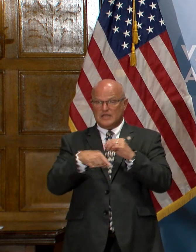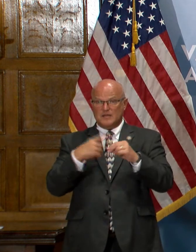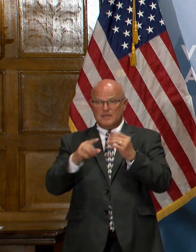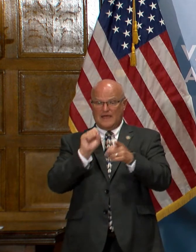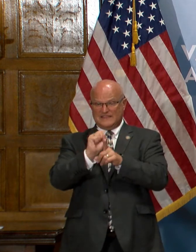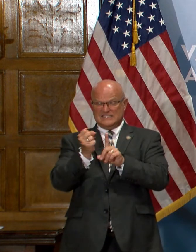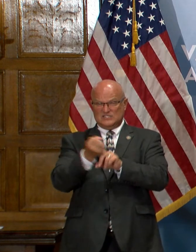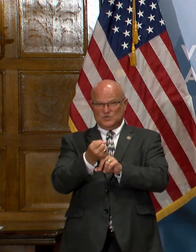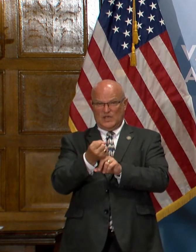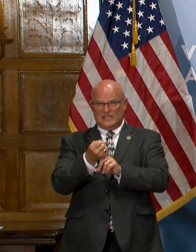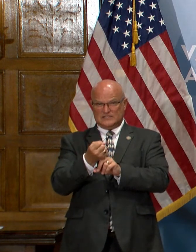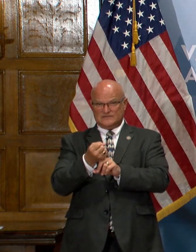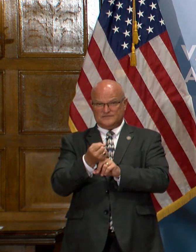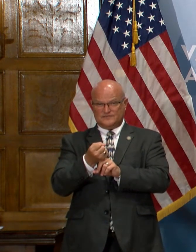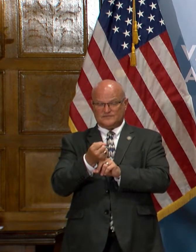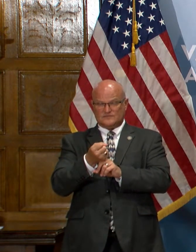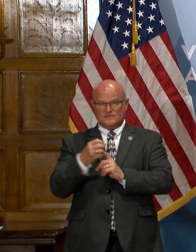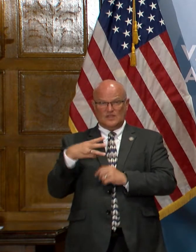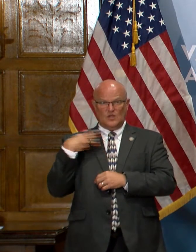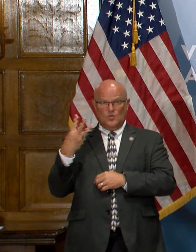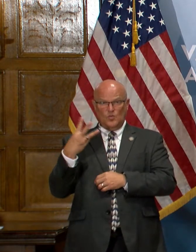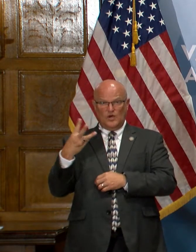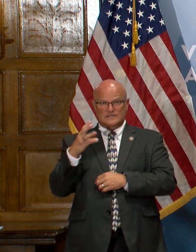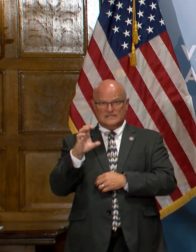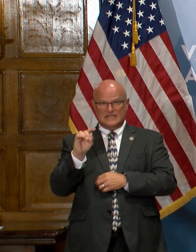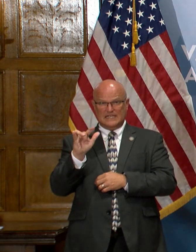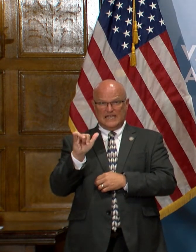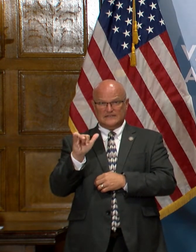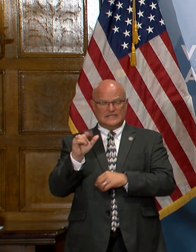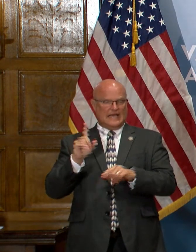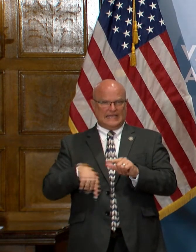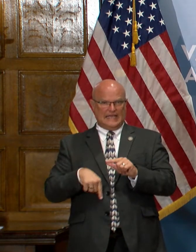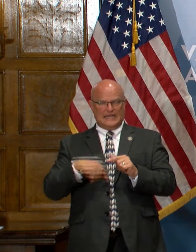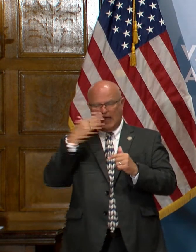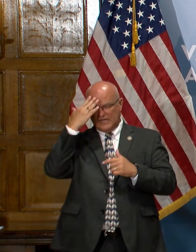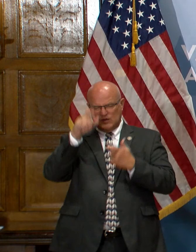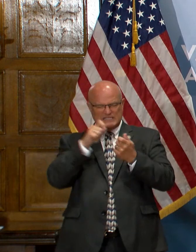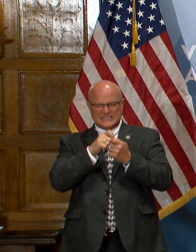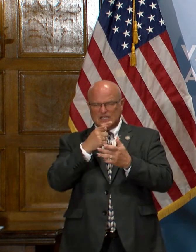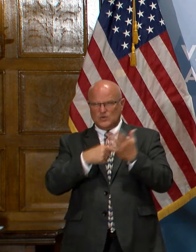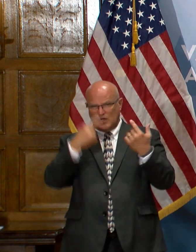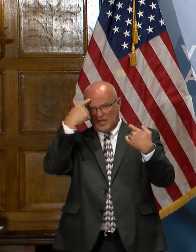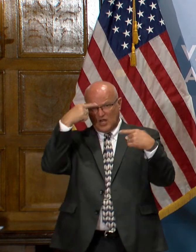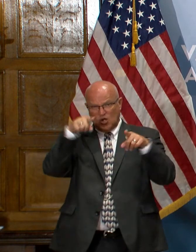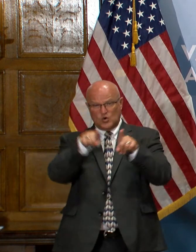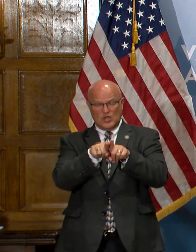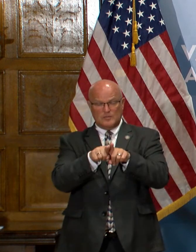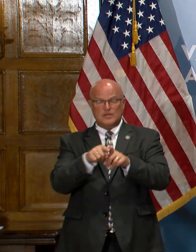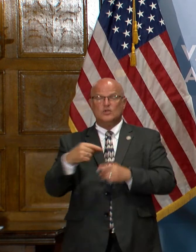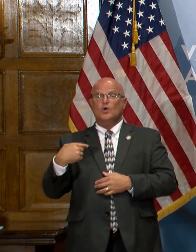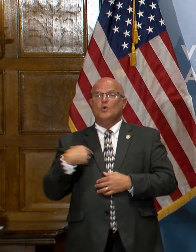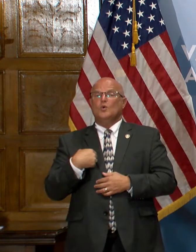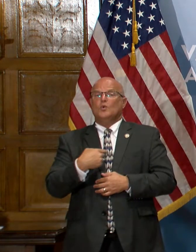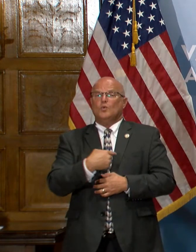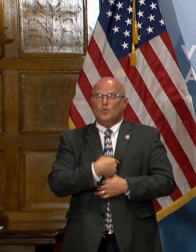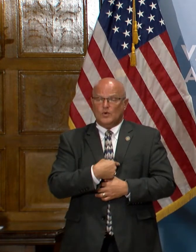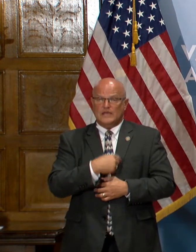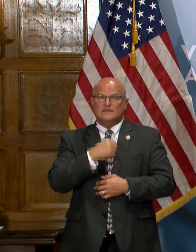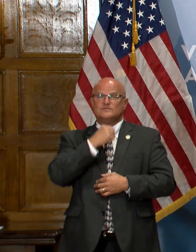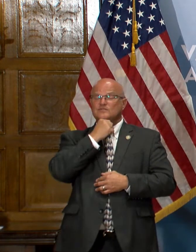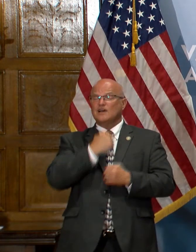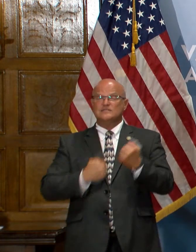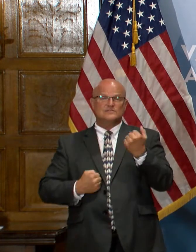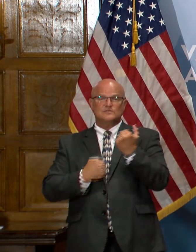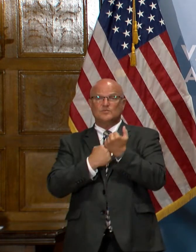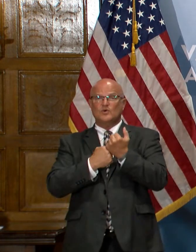the situation in that center, I can't do that because I don't know what agreement has been made. We do not endorse the